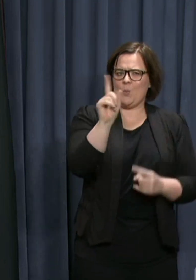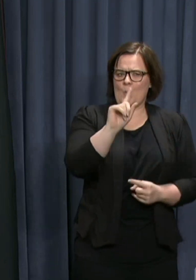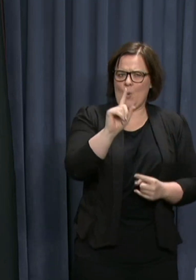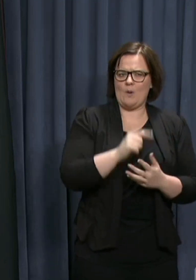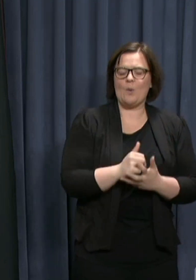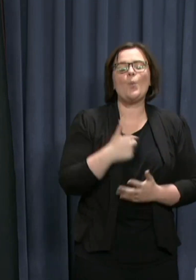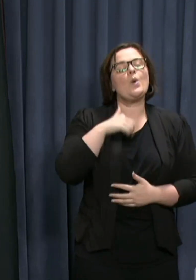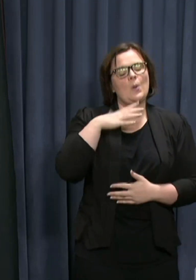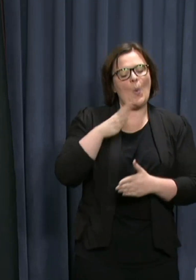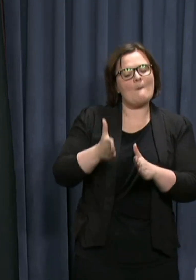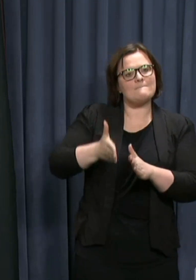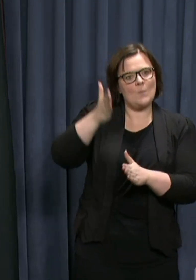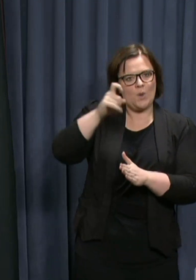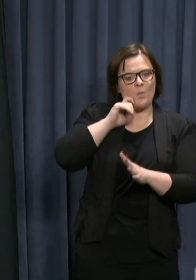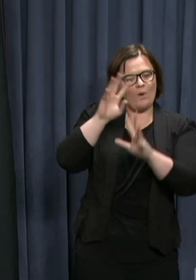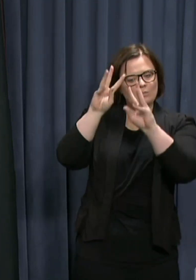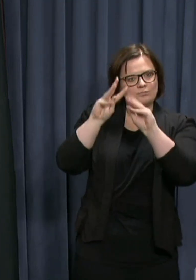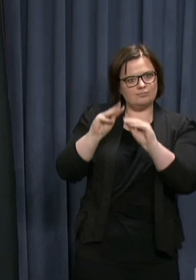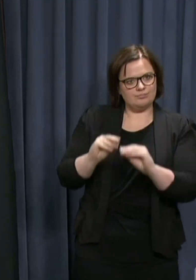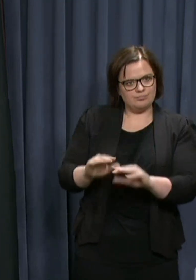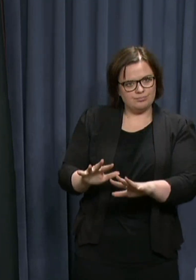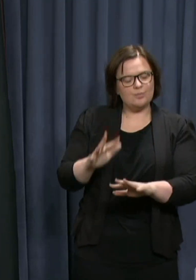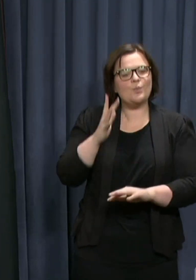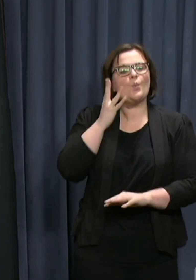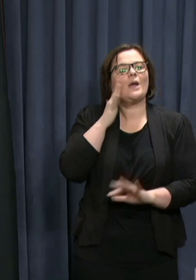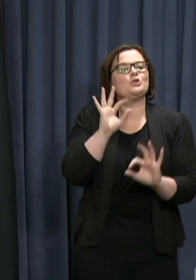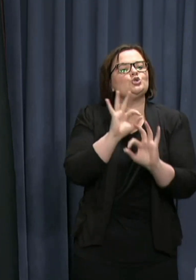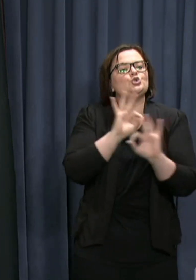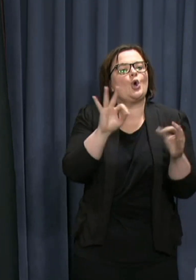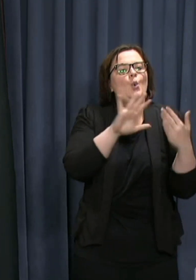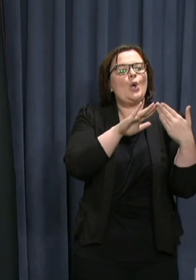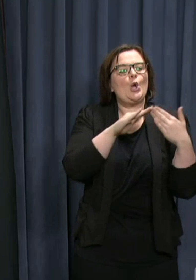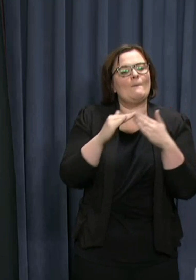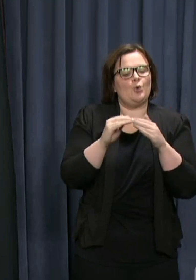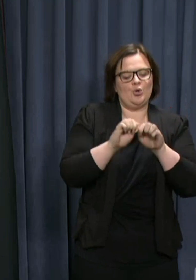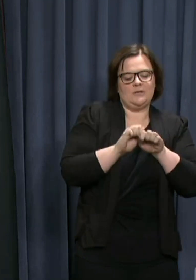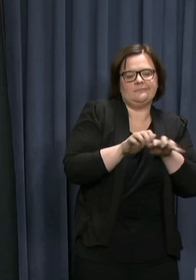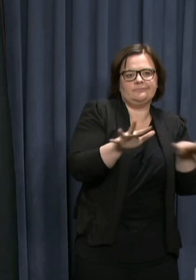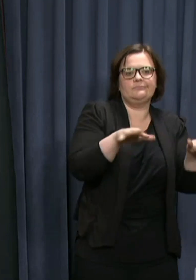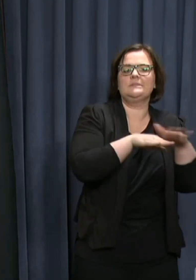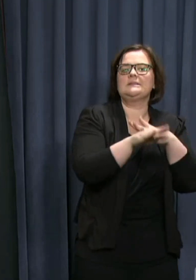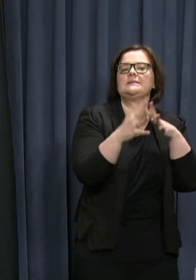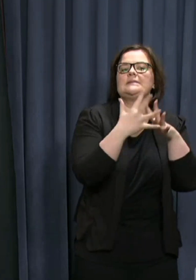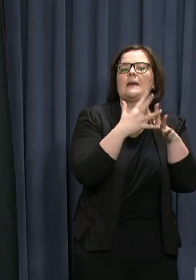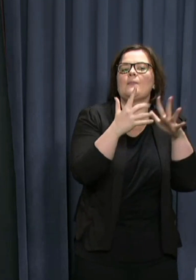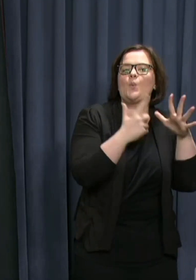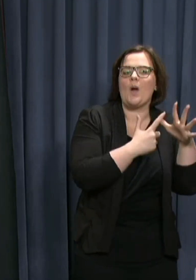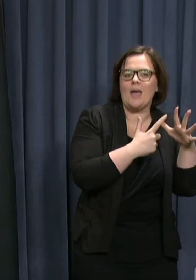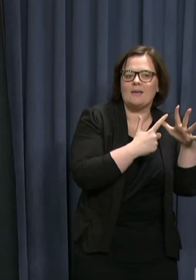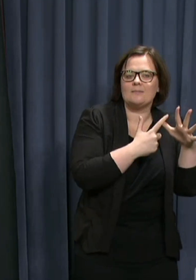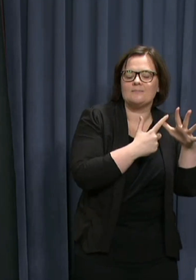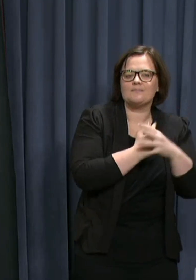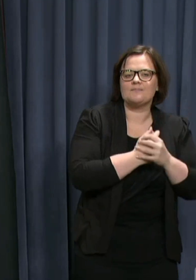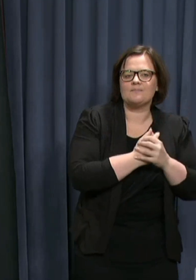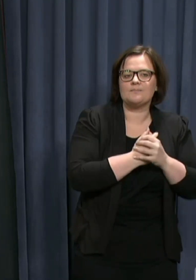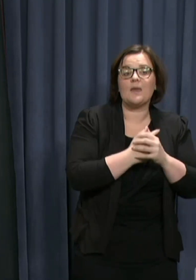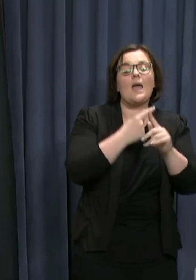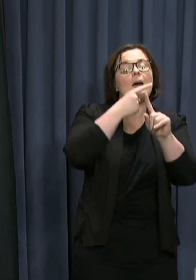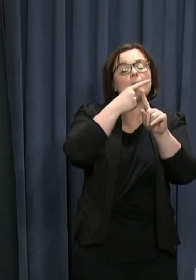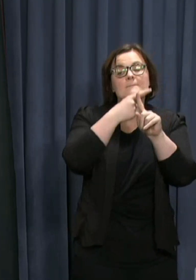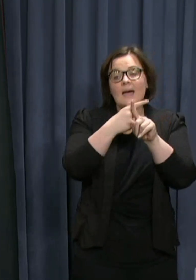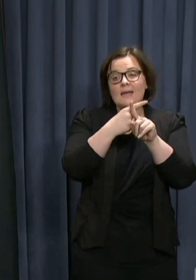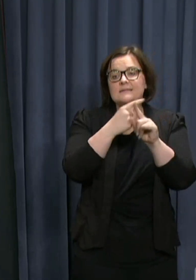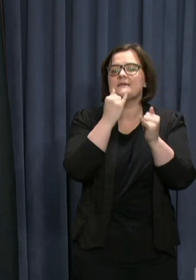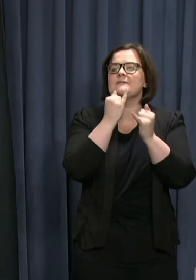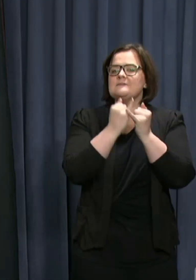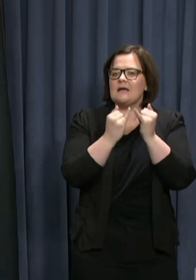controls to ease at a point where there is no community transmission in Western Australia, combined with very, very